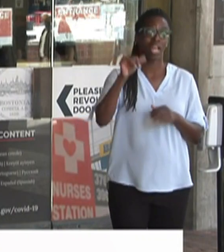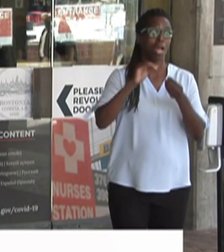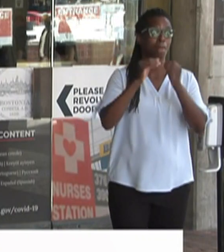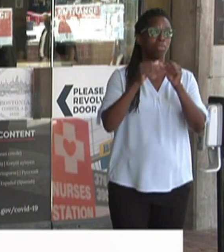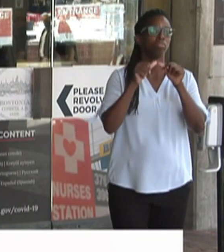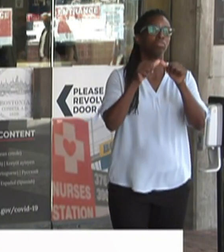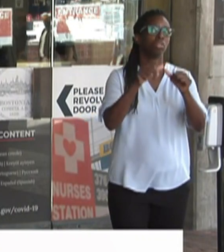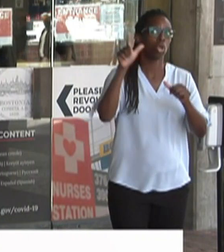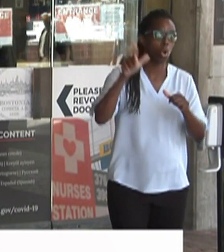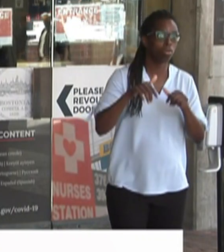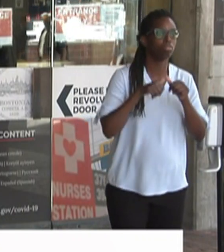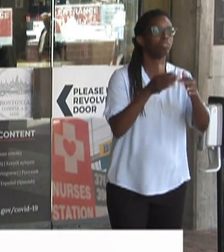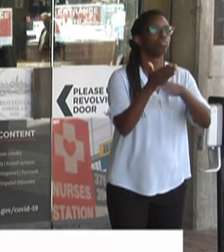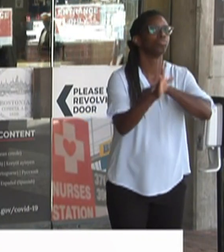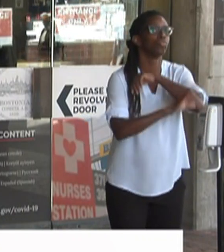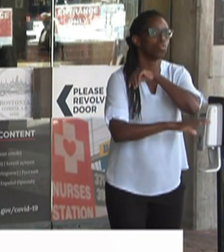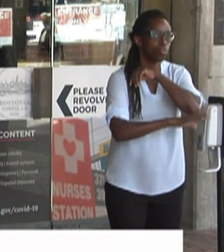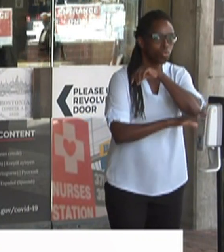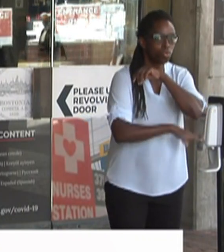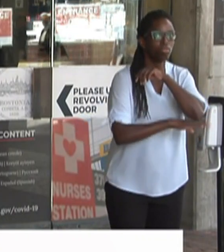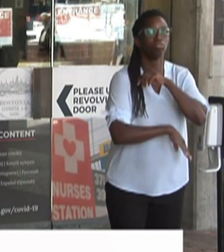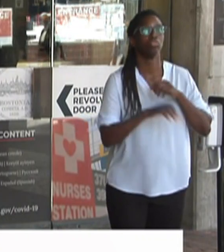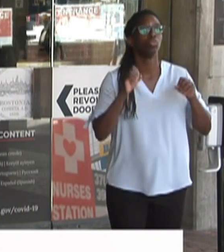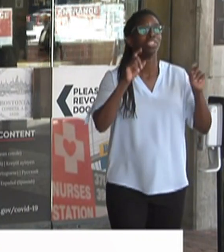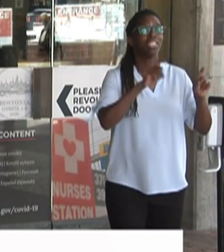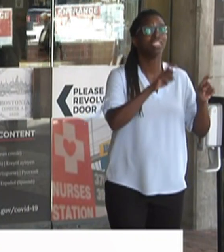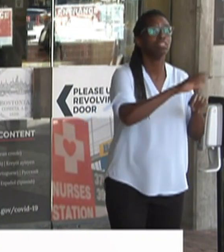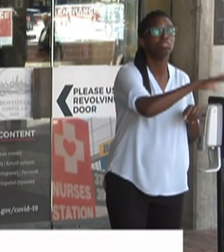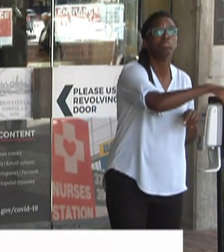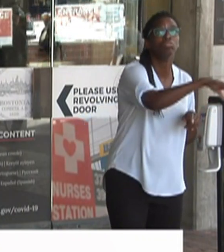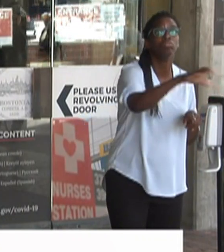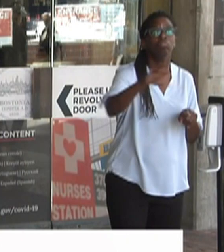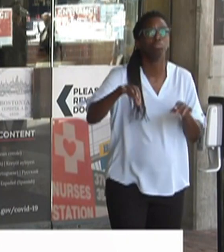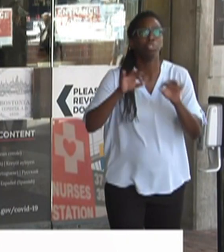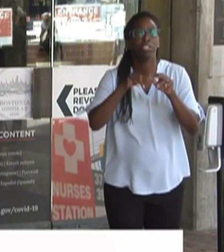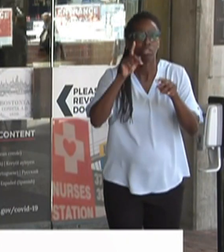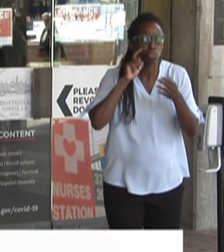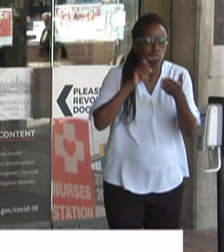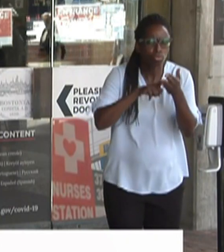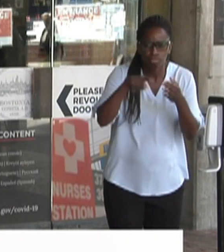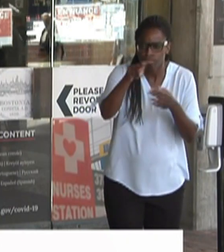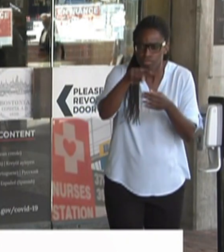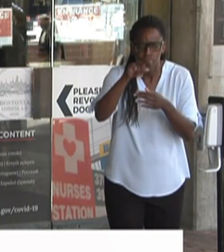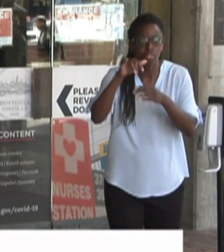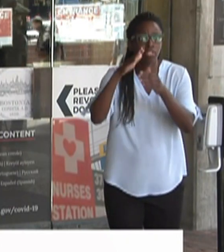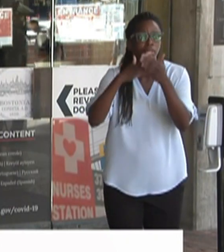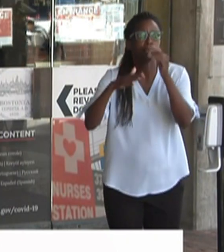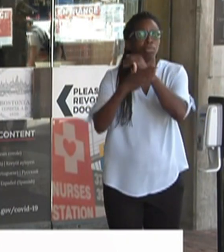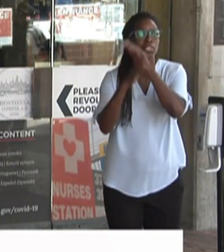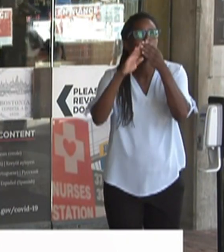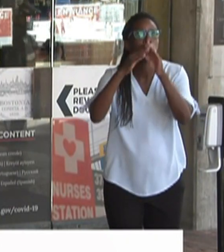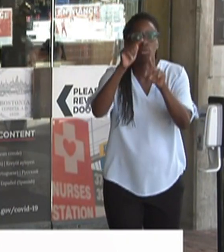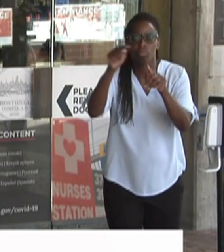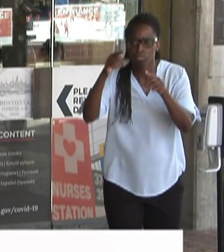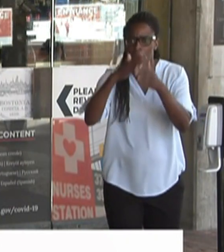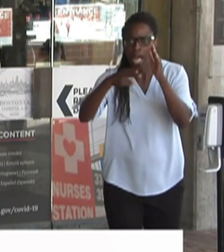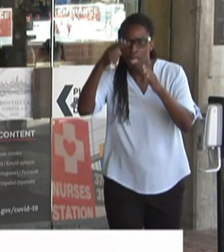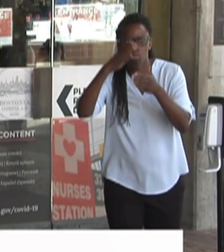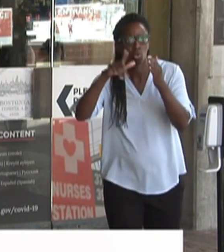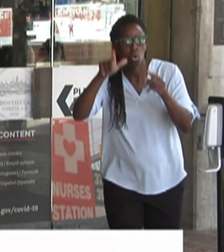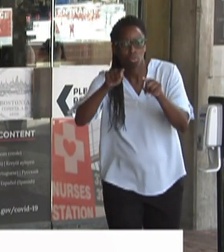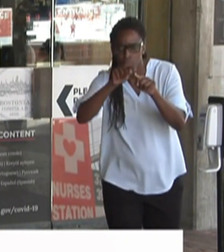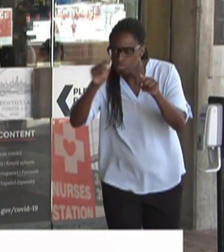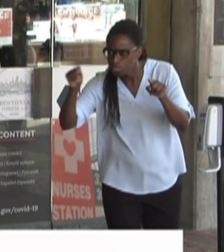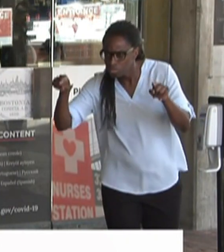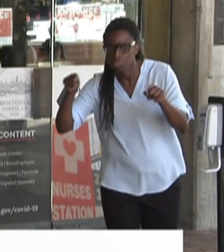targeted responses we're working on. We continue to monitor and share neighborhood data and race and ethnicity data as we have throughout the